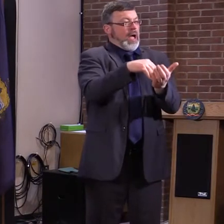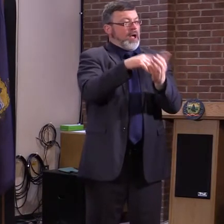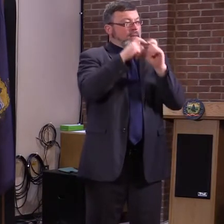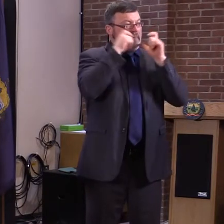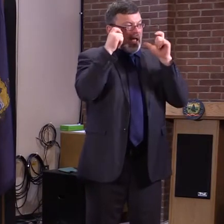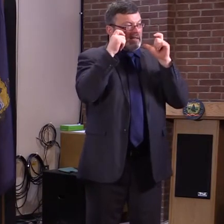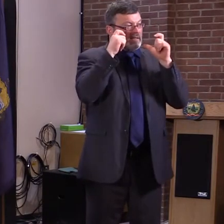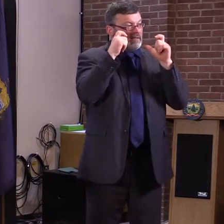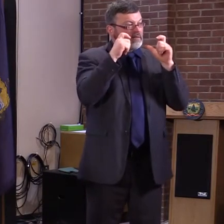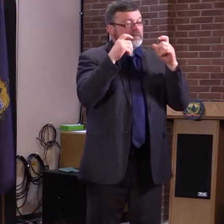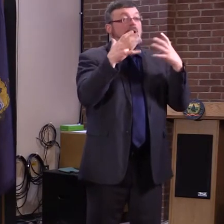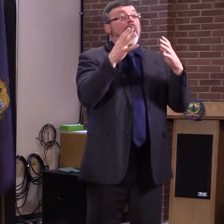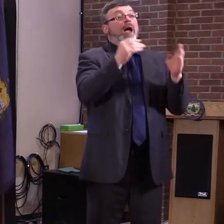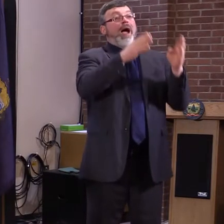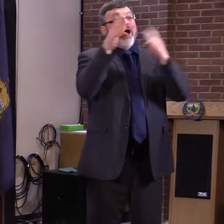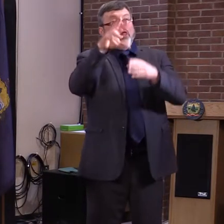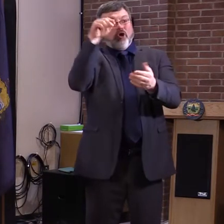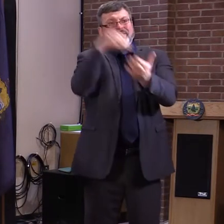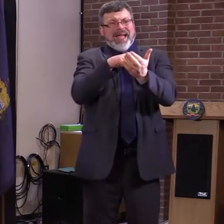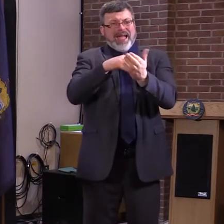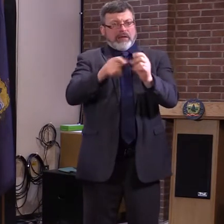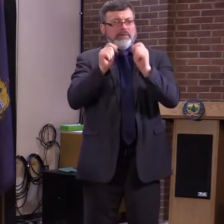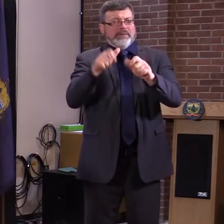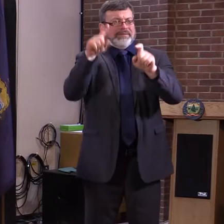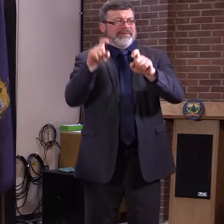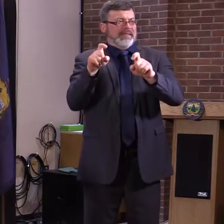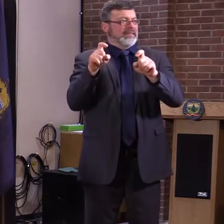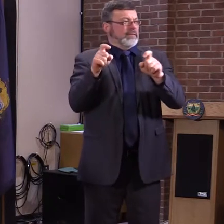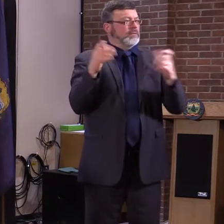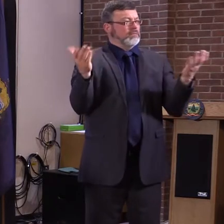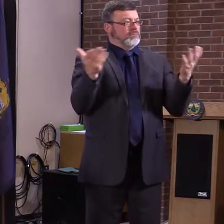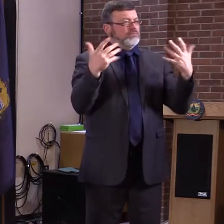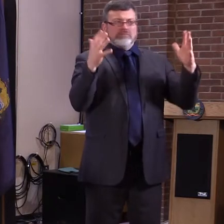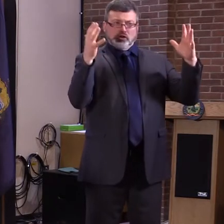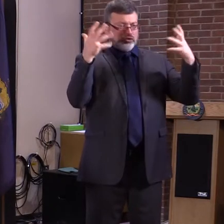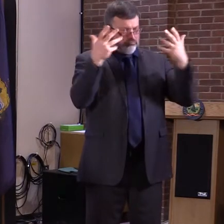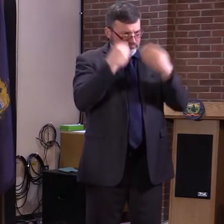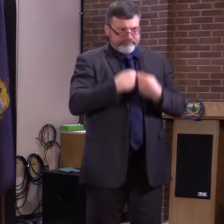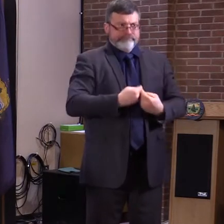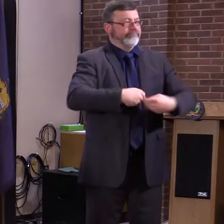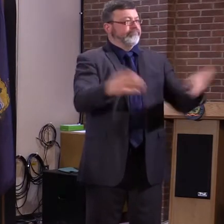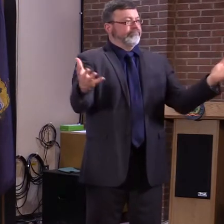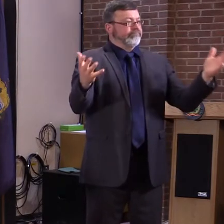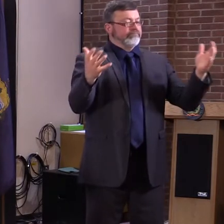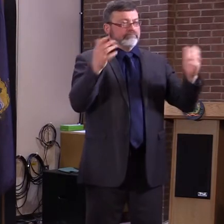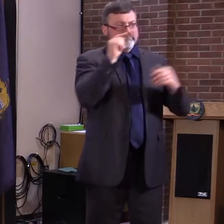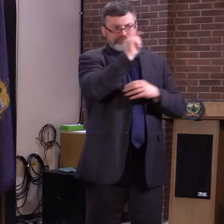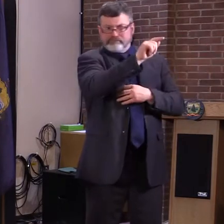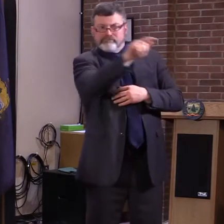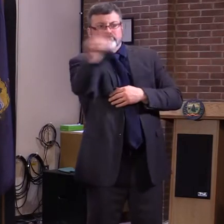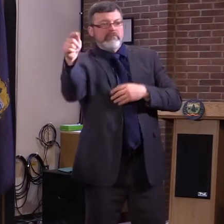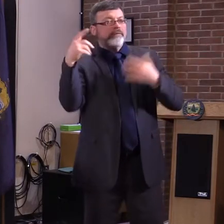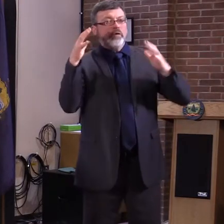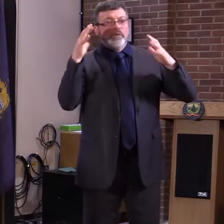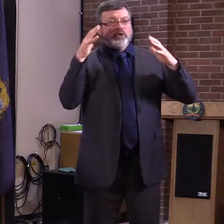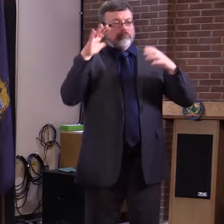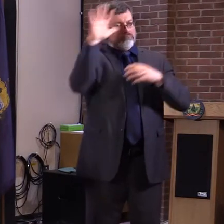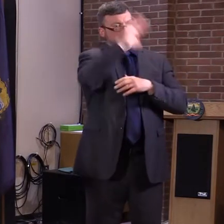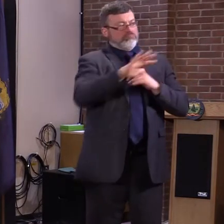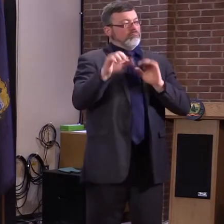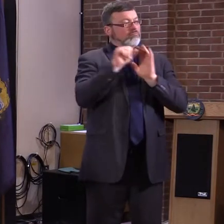distributed to a variety of organizations for them to distribute to their clients. In the coming week,